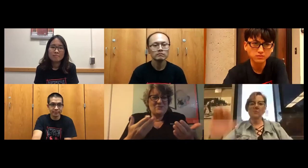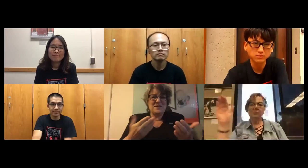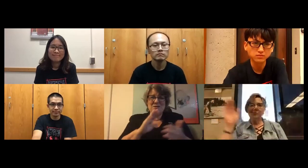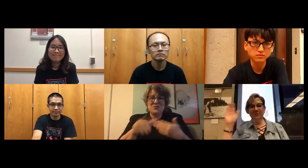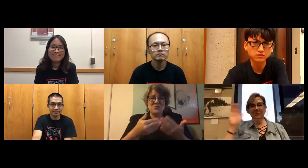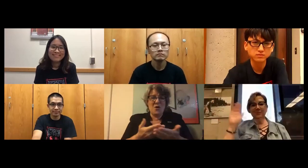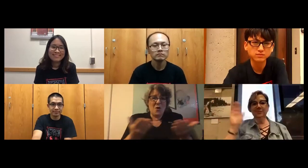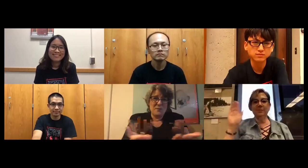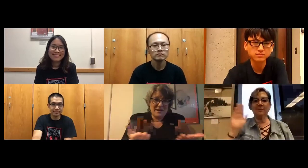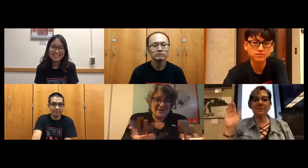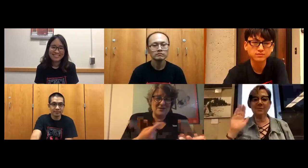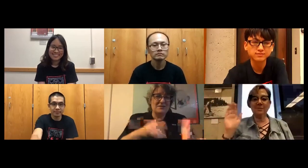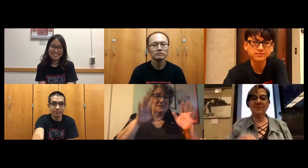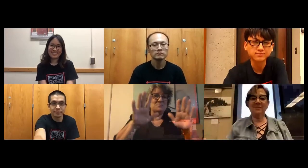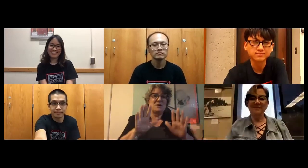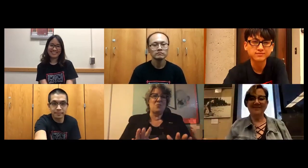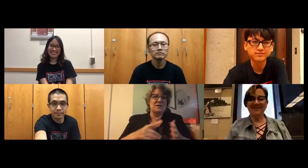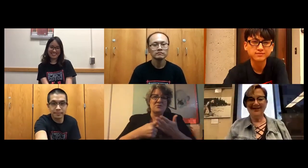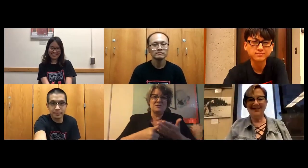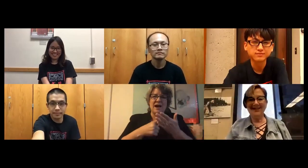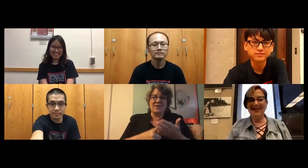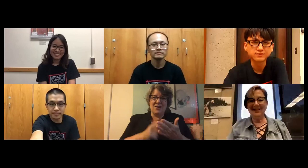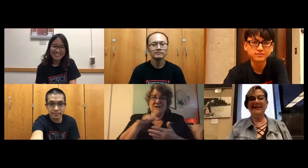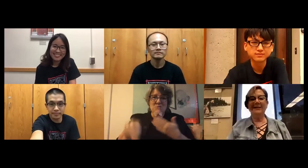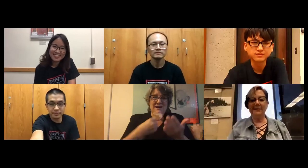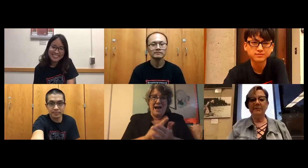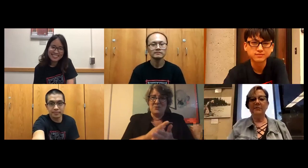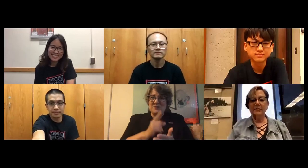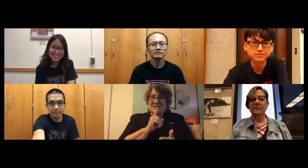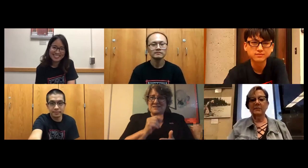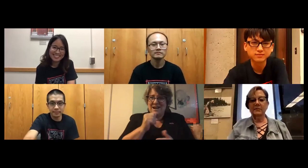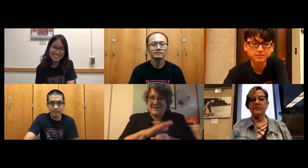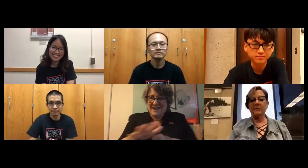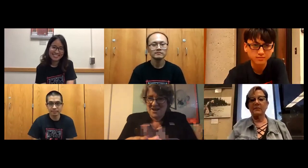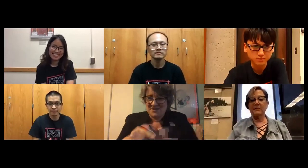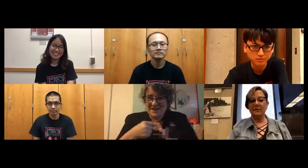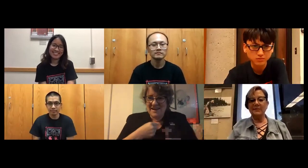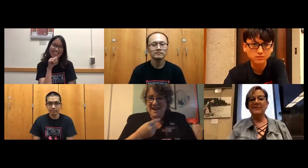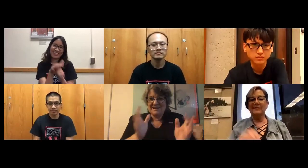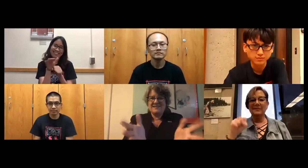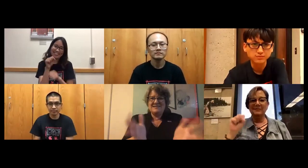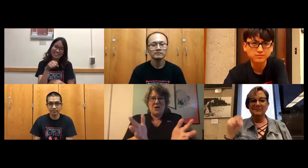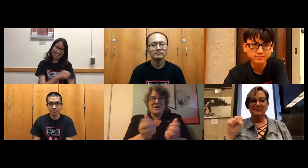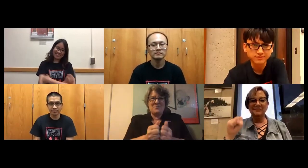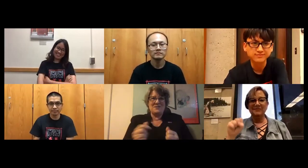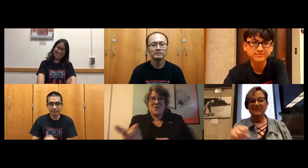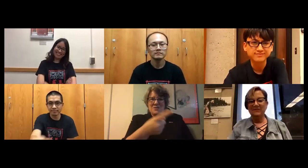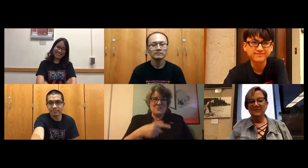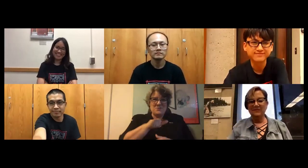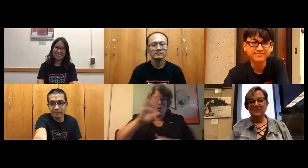thank you for all being here. This has been a wonderful dialogue, and 1 hour is just not enough. I could talk with all of you all